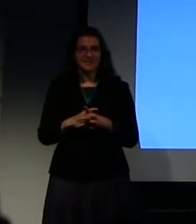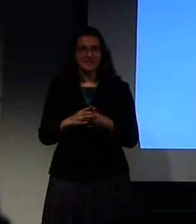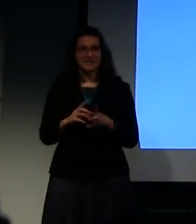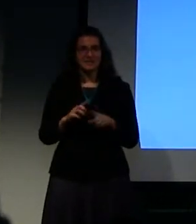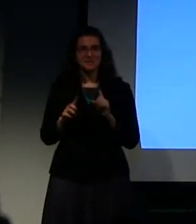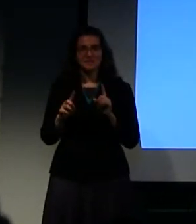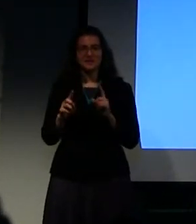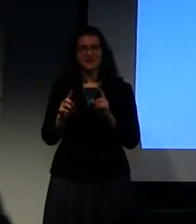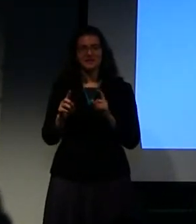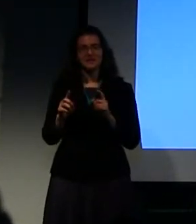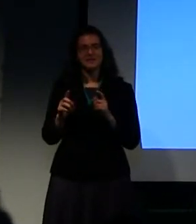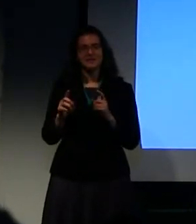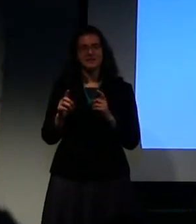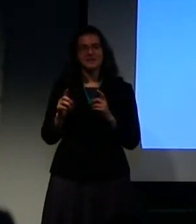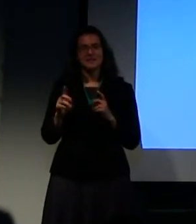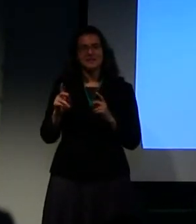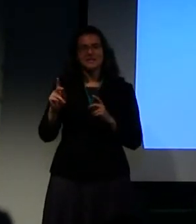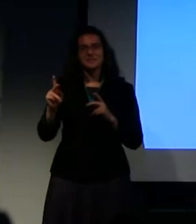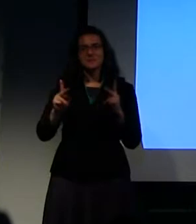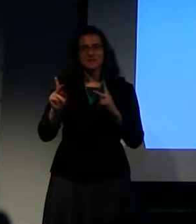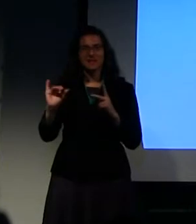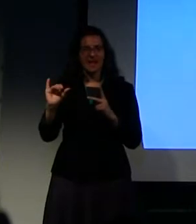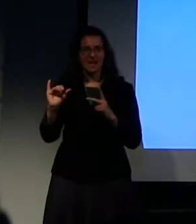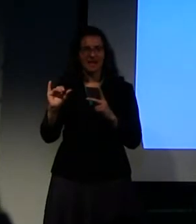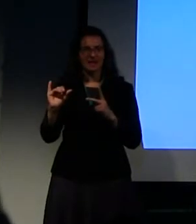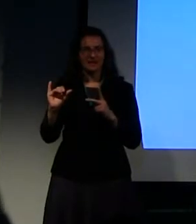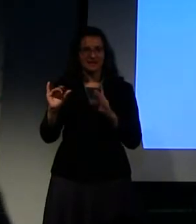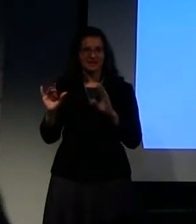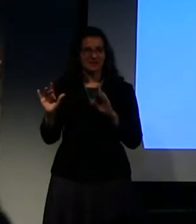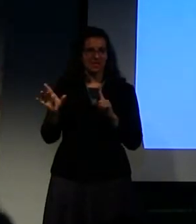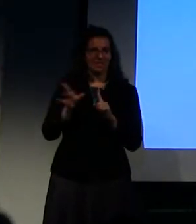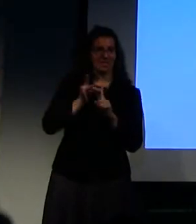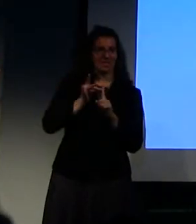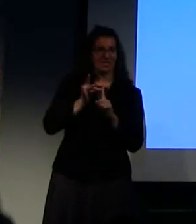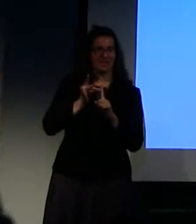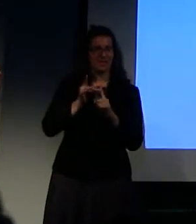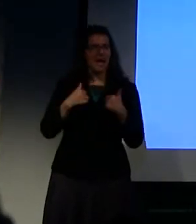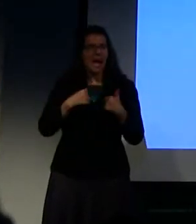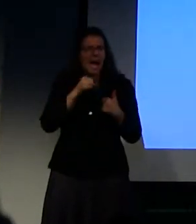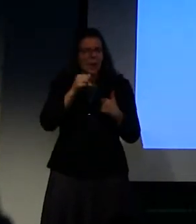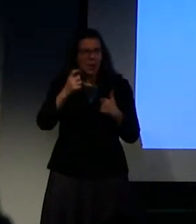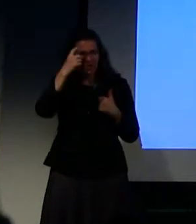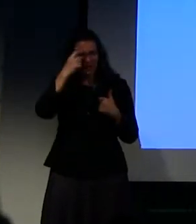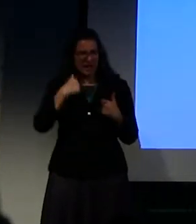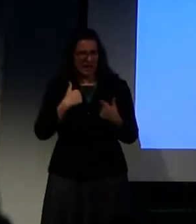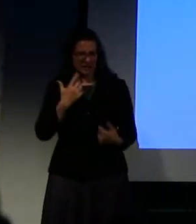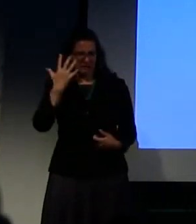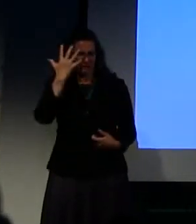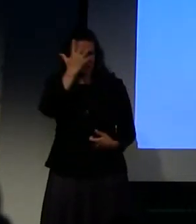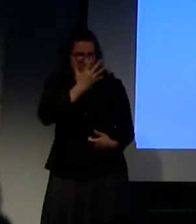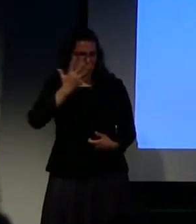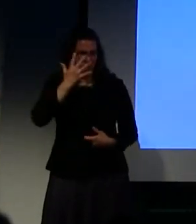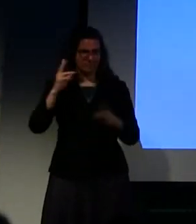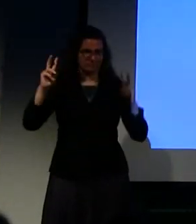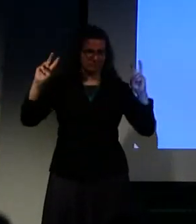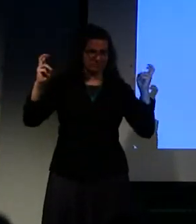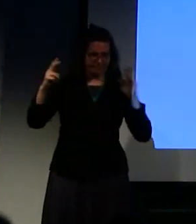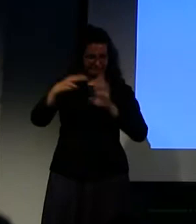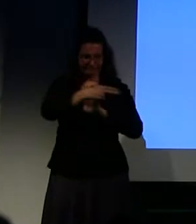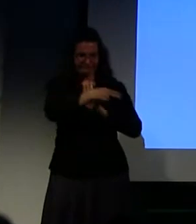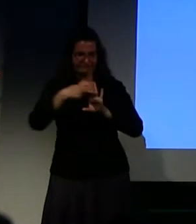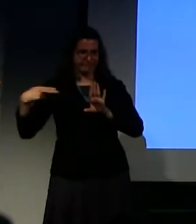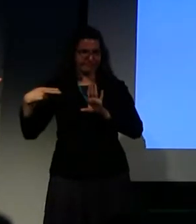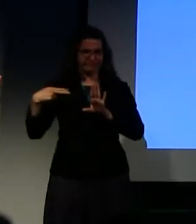by, I don't think I look the role of the crazy person, but for